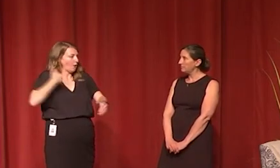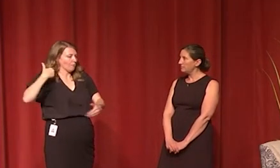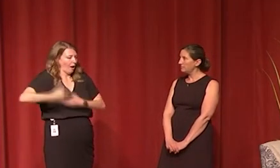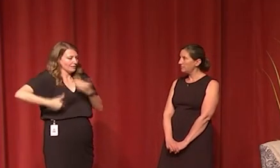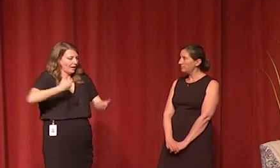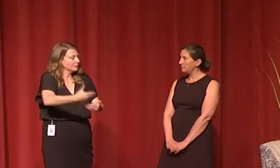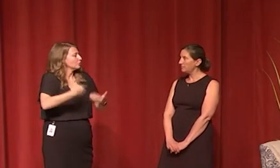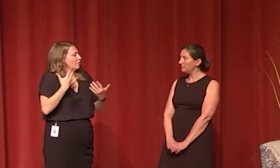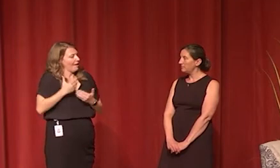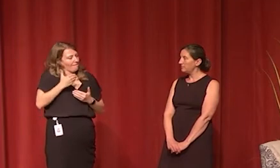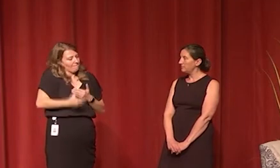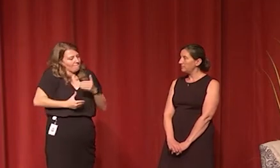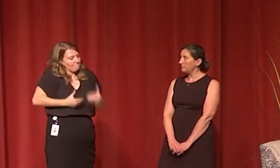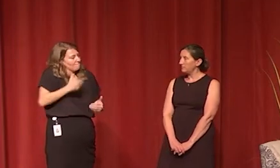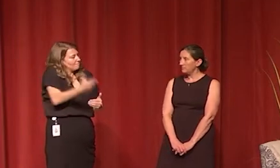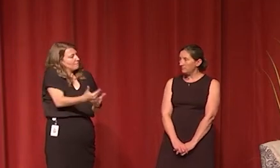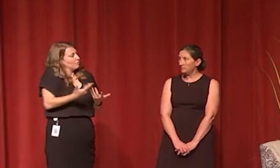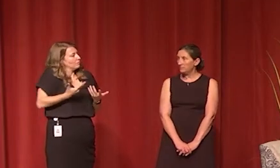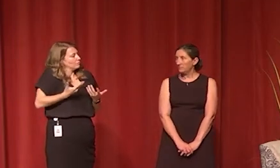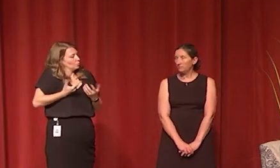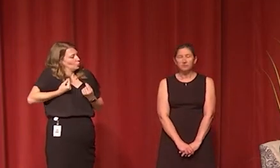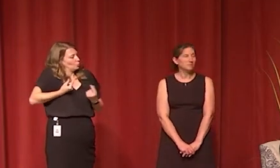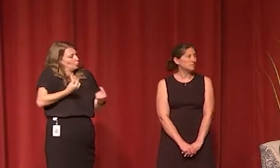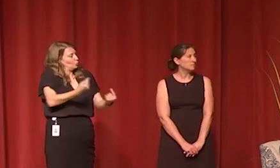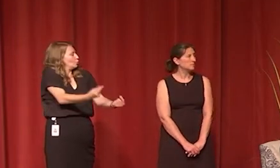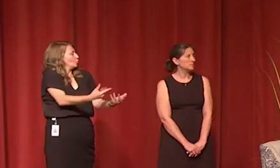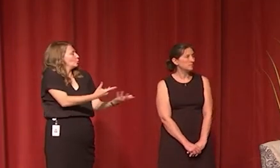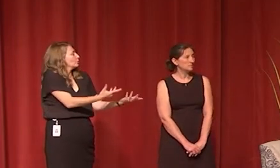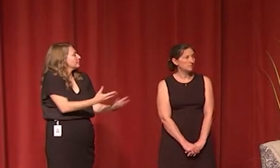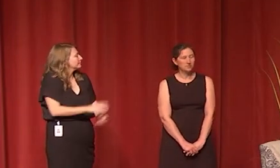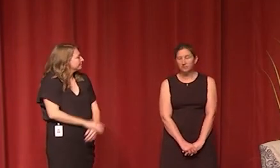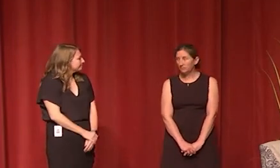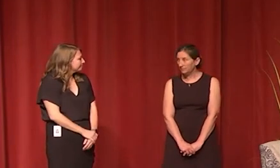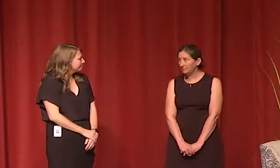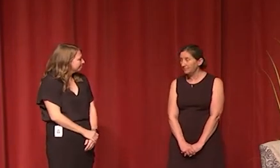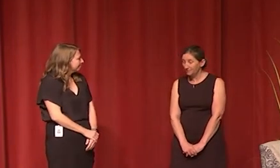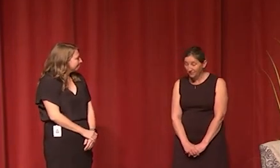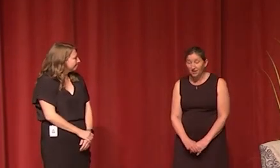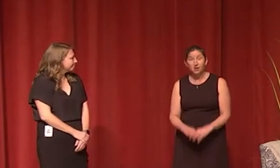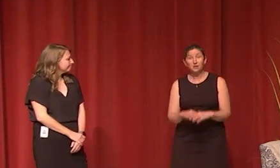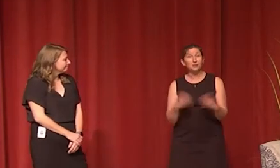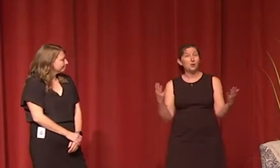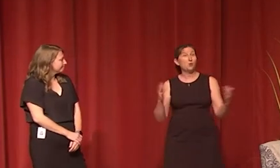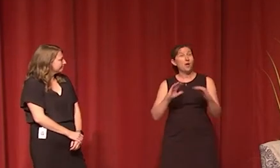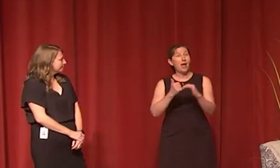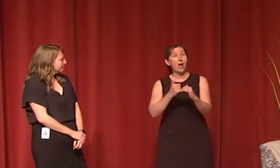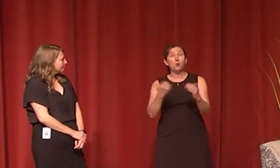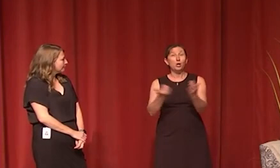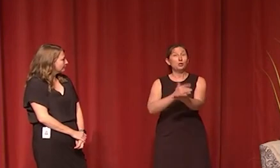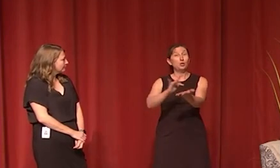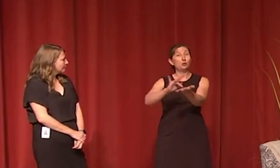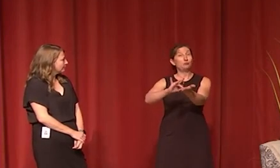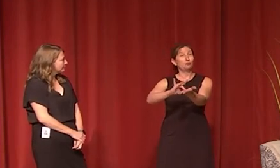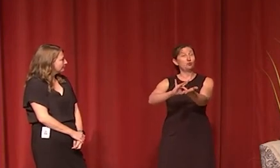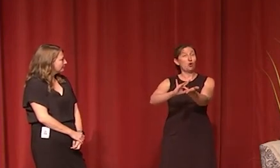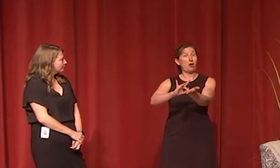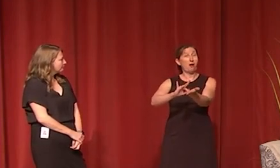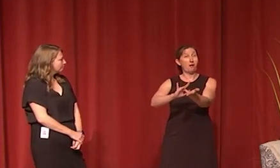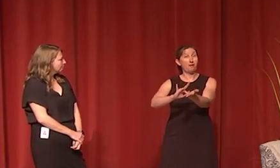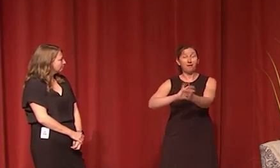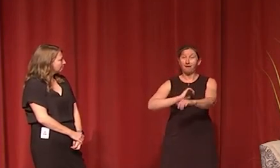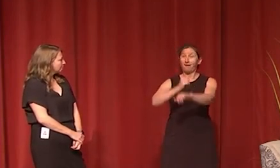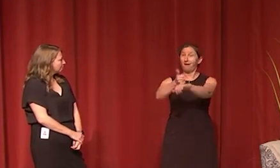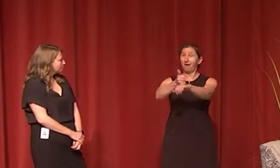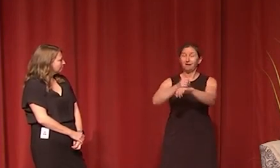two, phase three, but what are these different stages of testing drugs? Yeah, different stages. Phase one, very early on,